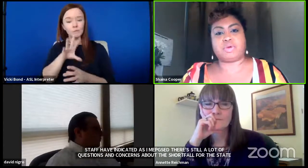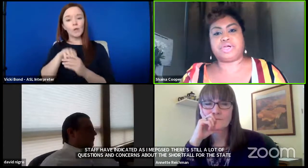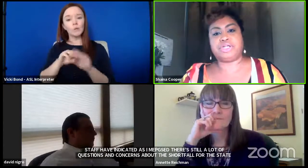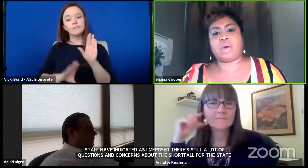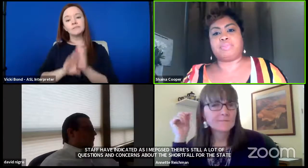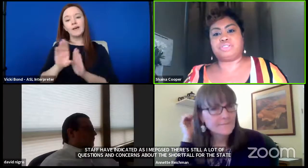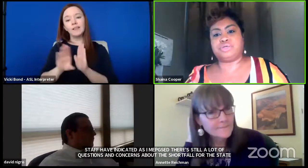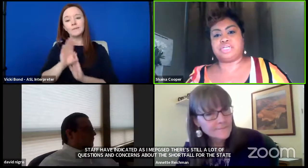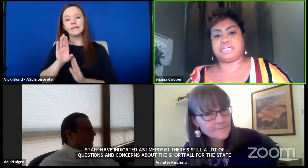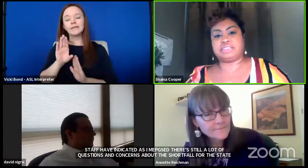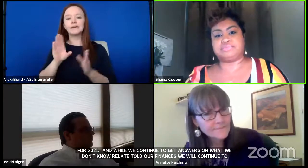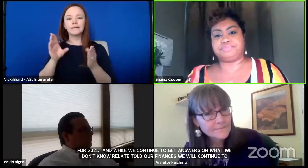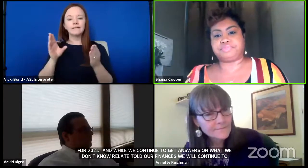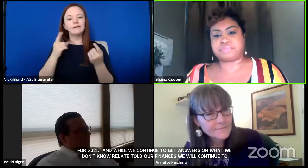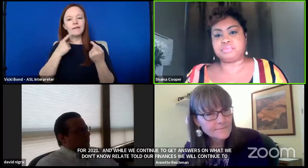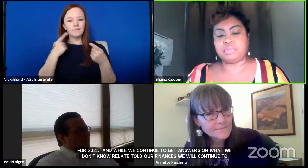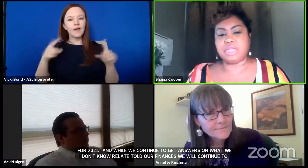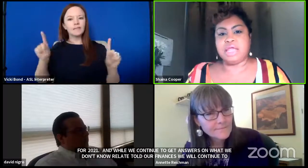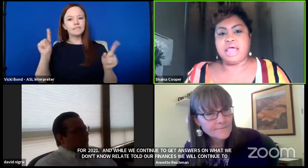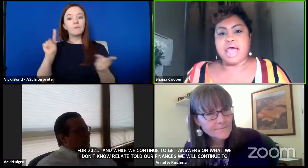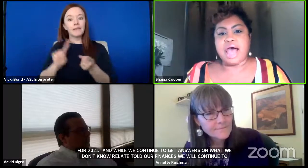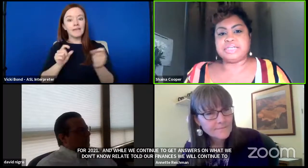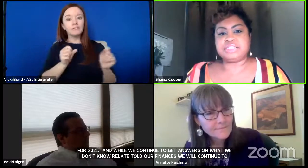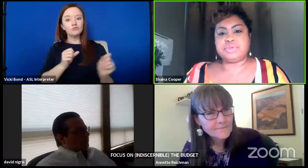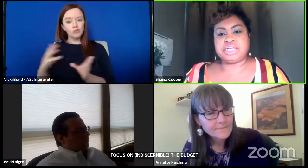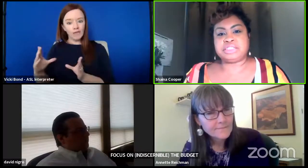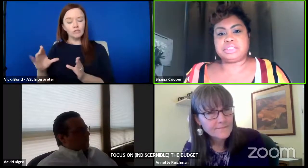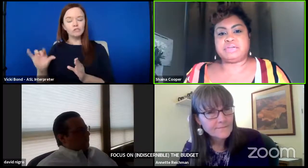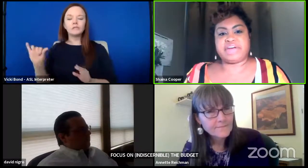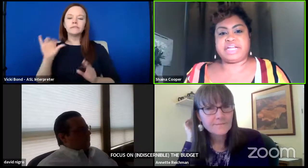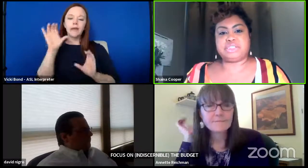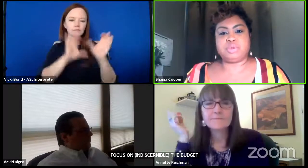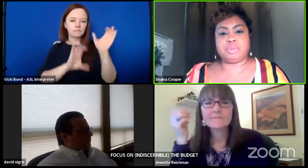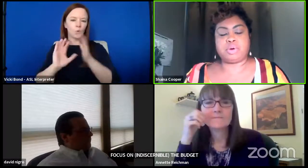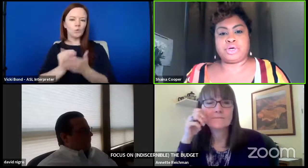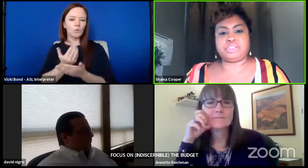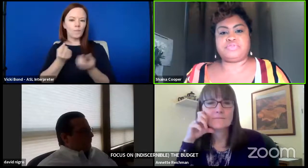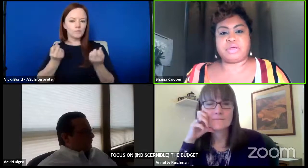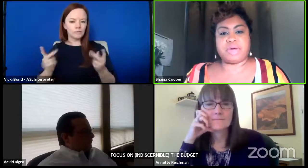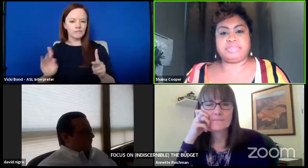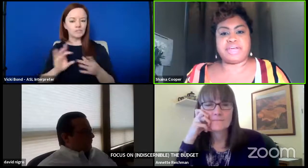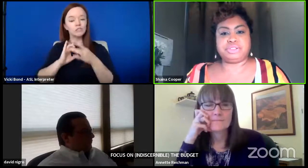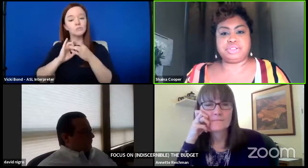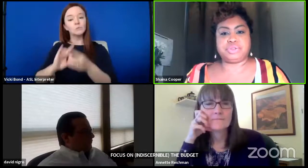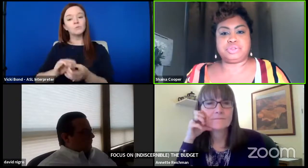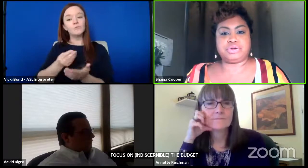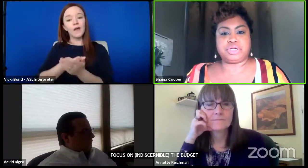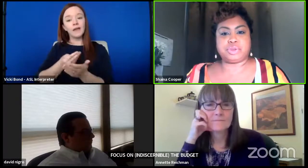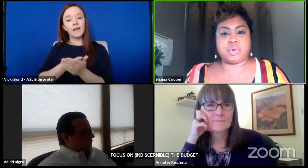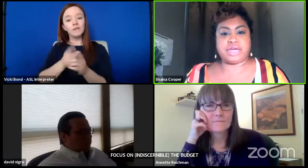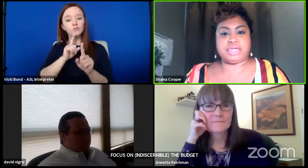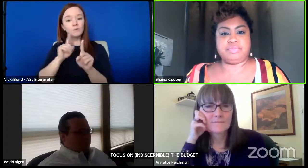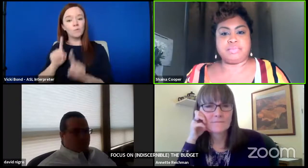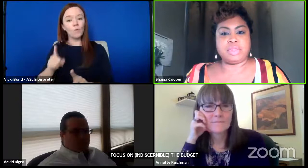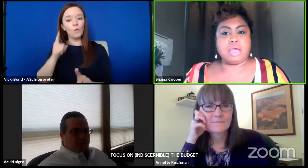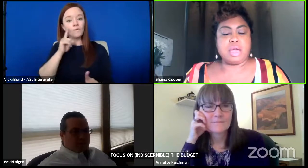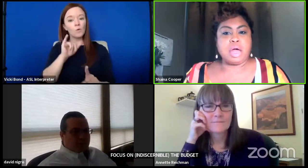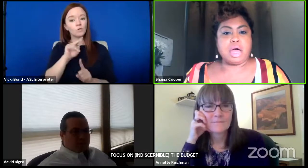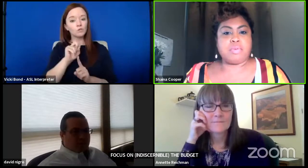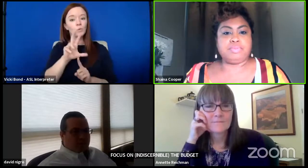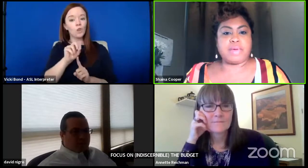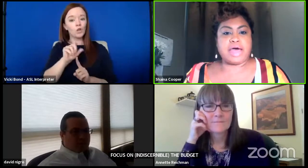and exploring new opportunities. As it relates to the financial reports for the month ending June 30,